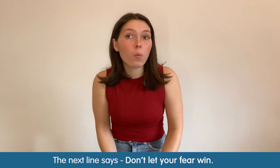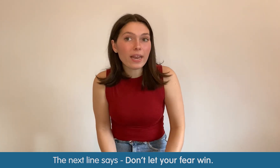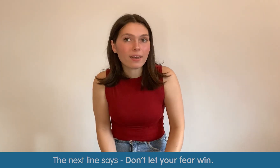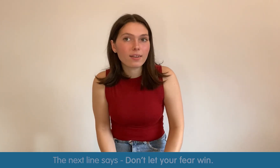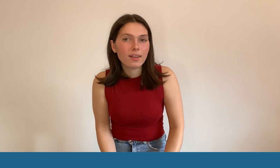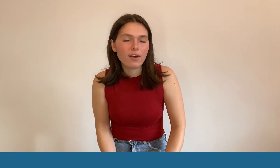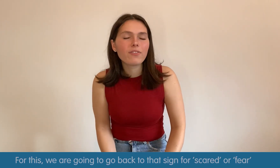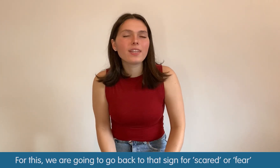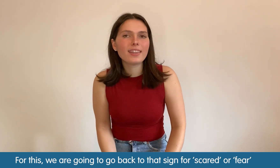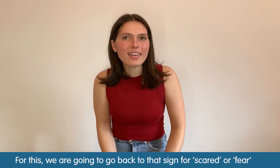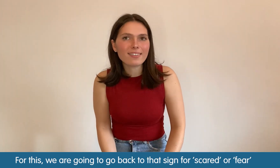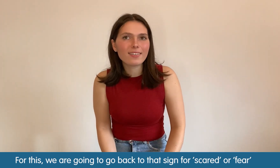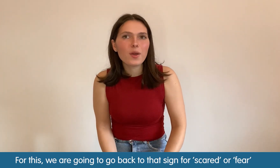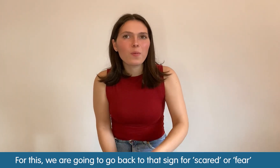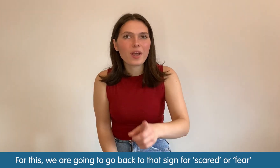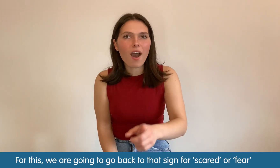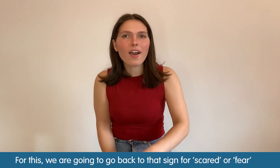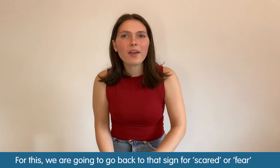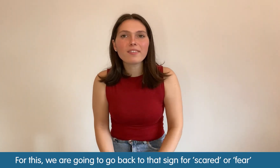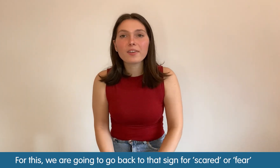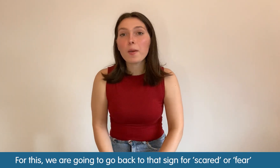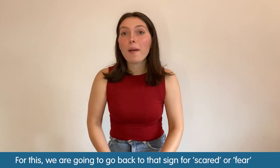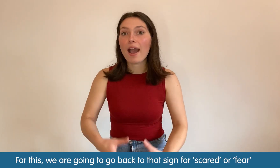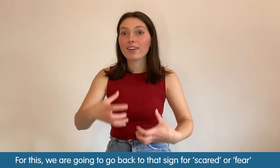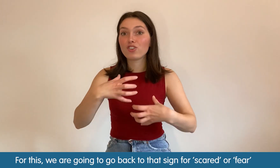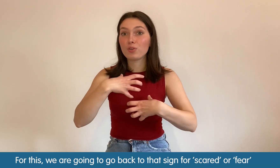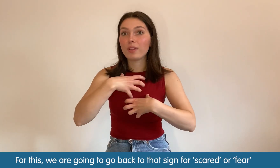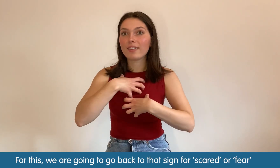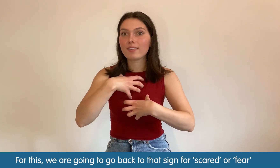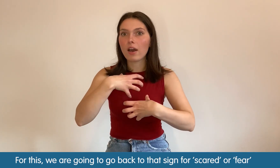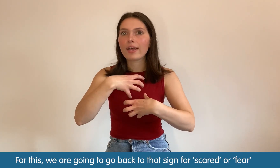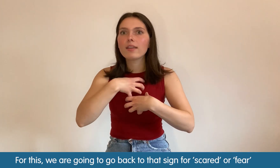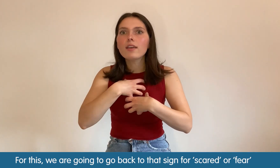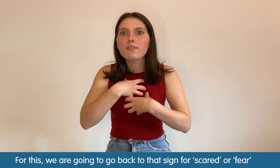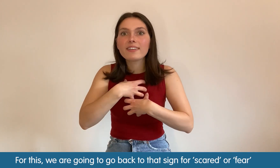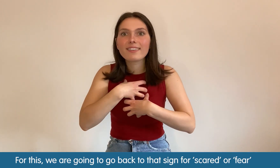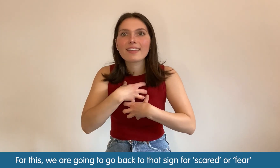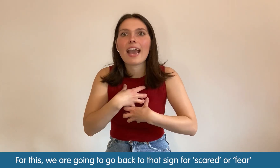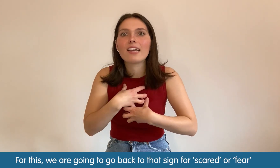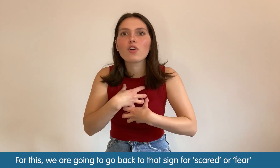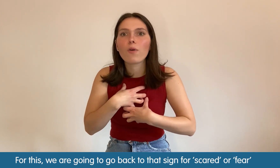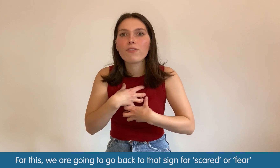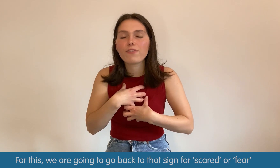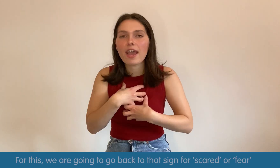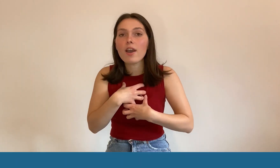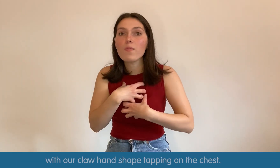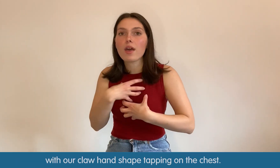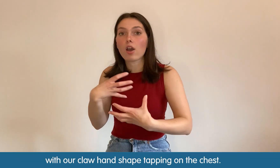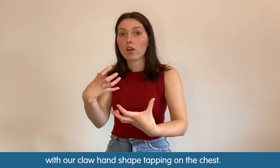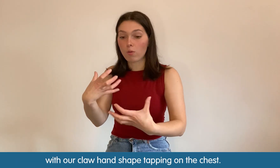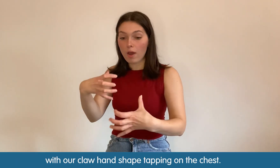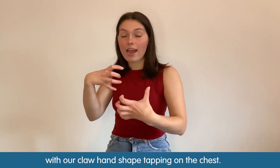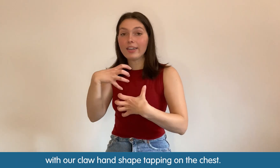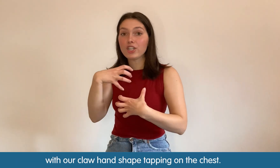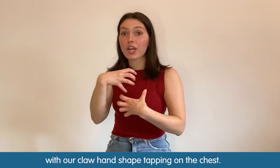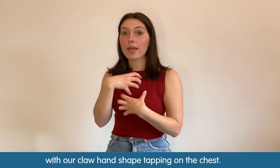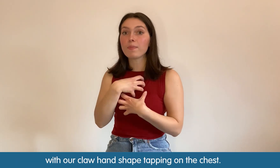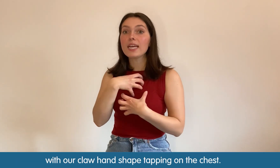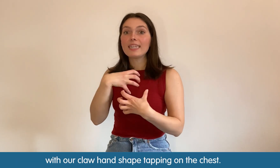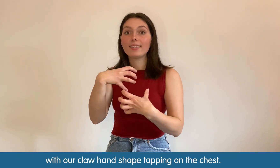win. For this, we are going to go back to that sign for scared or fear with our claw hand shape,